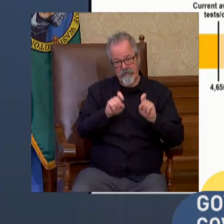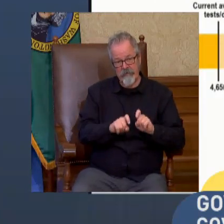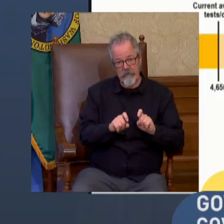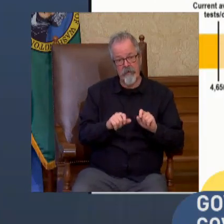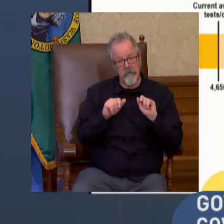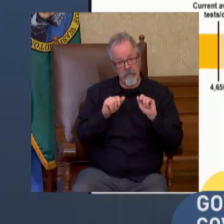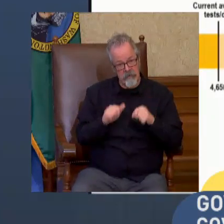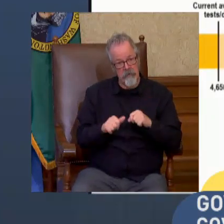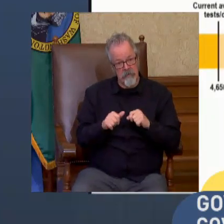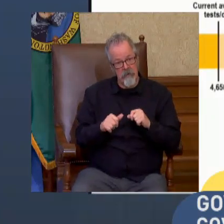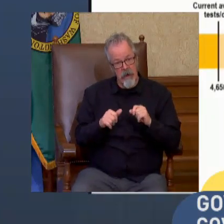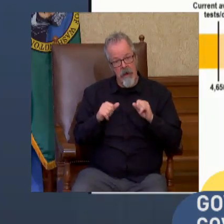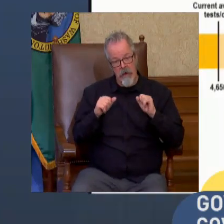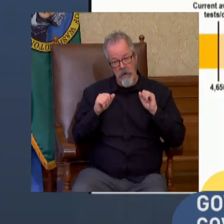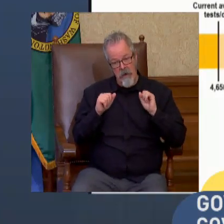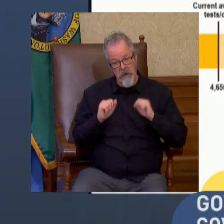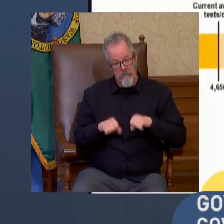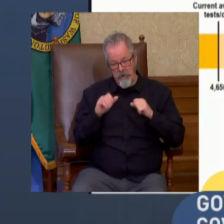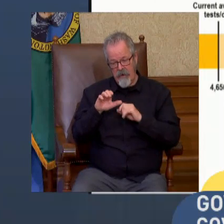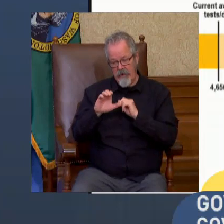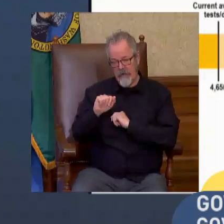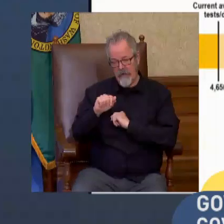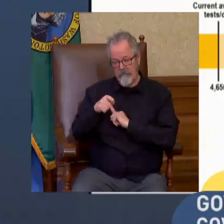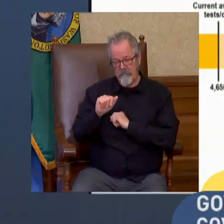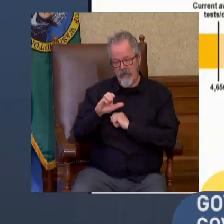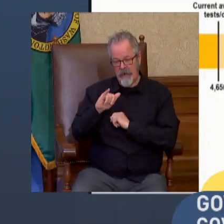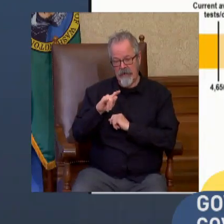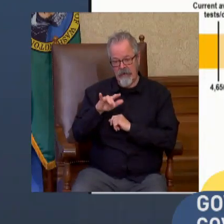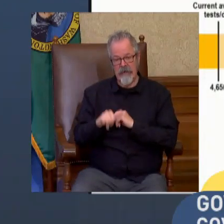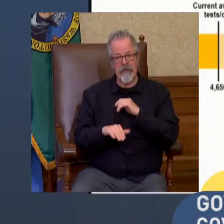tan-colored bar, it shows that we could do ideally